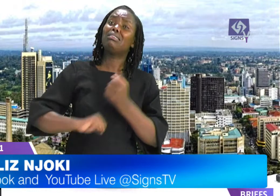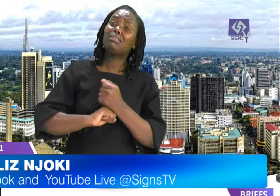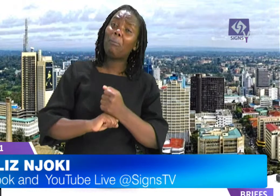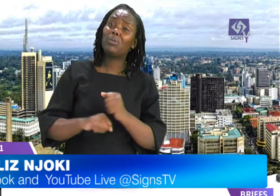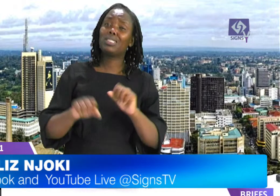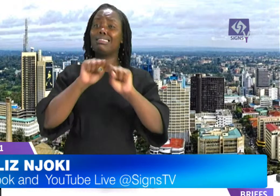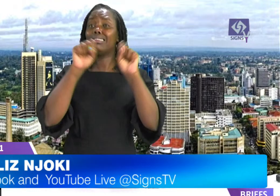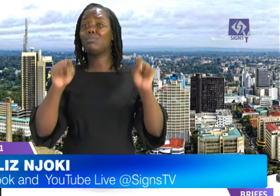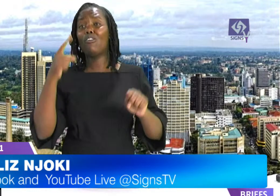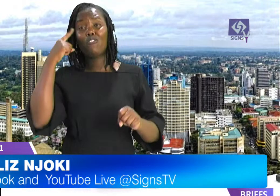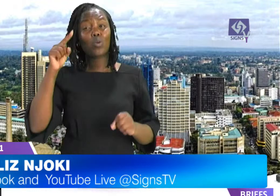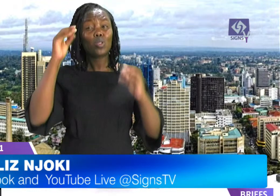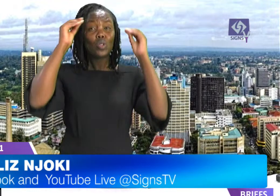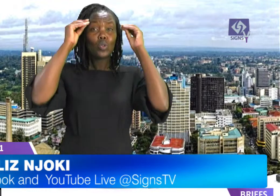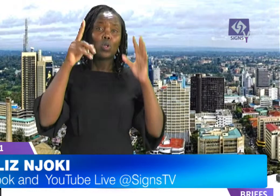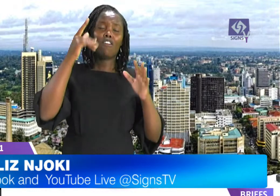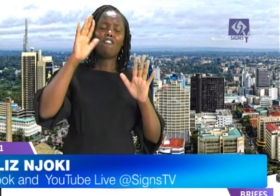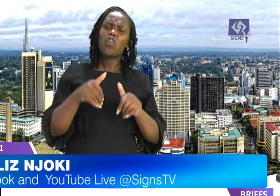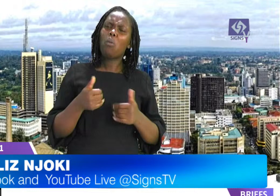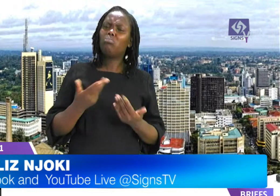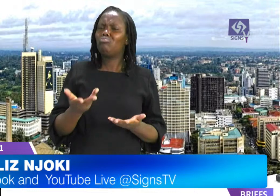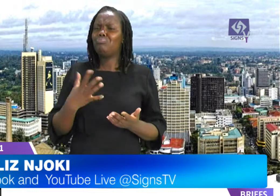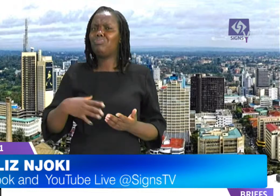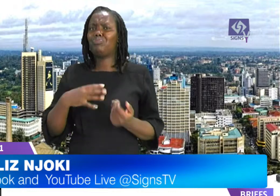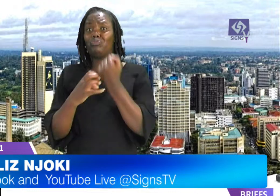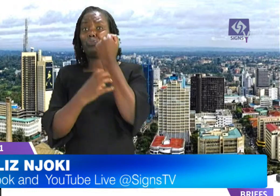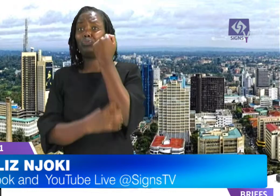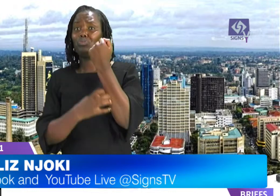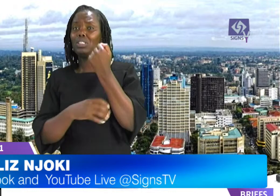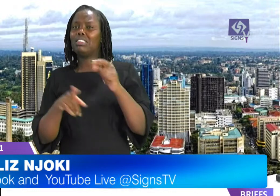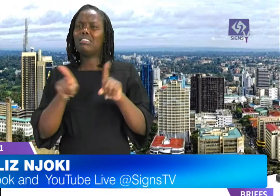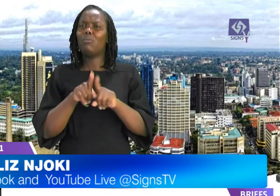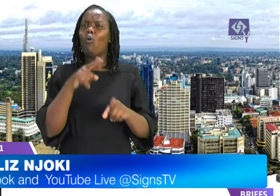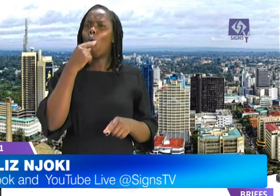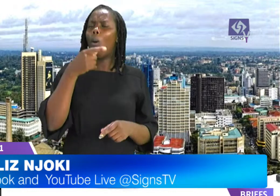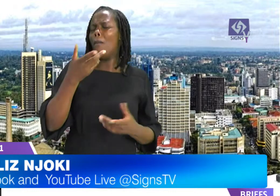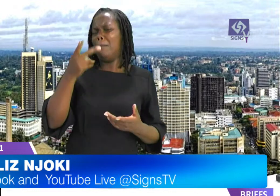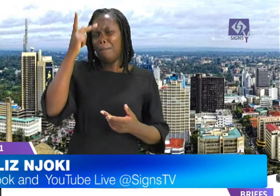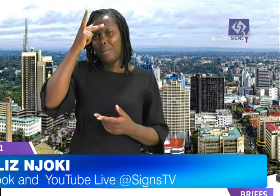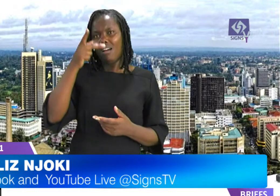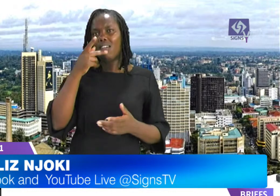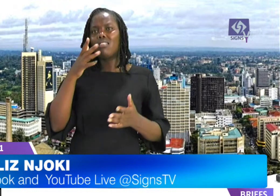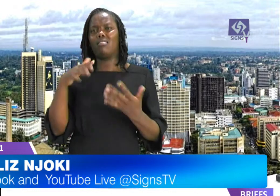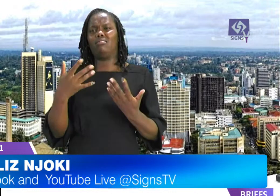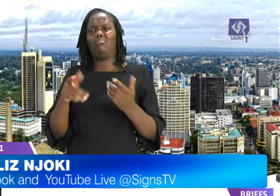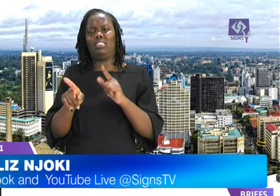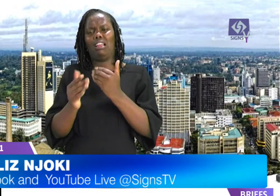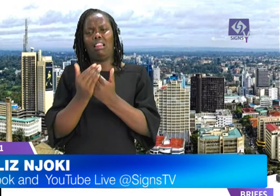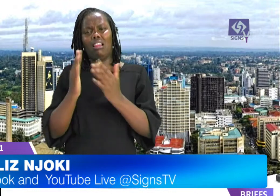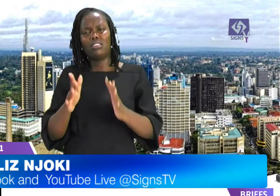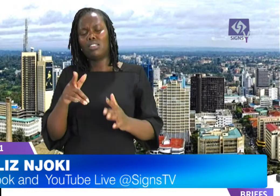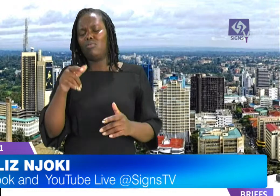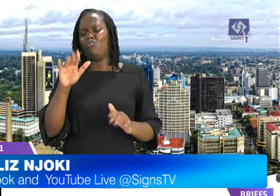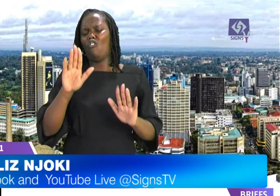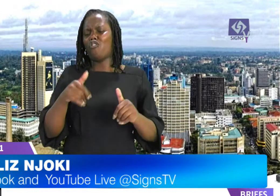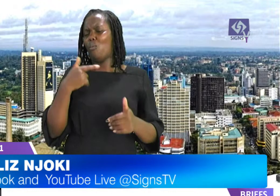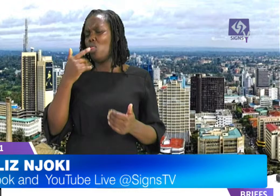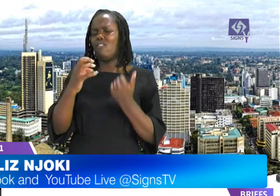lagging behind in terms of support system for the students from humble background whose parents